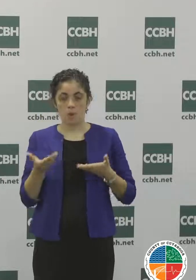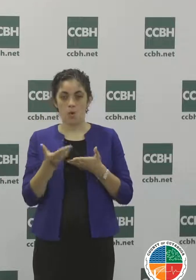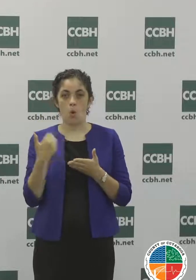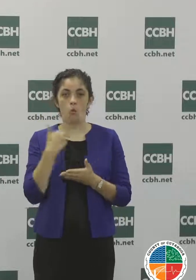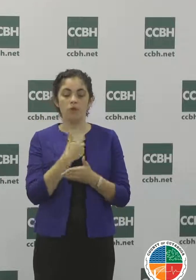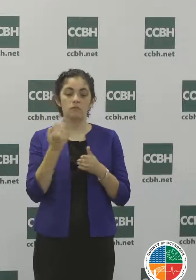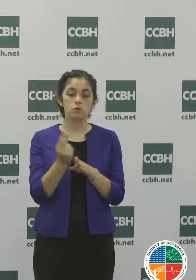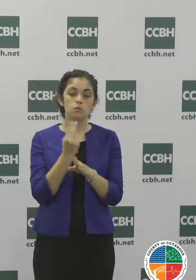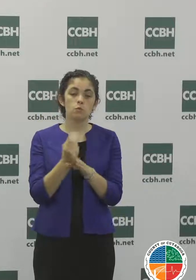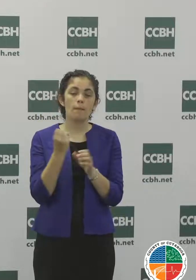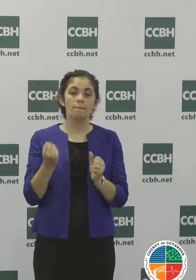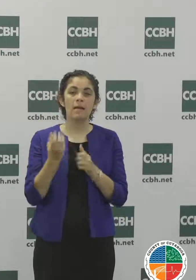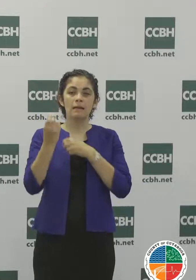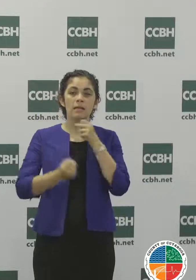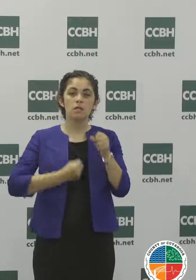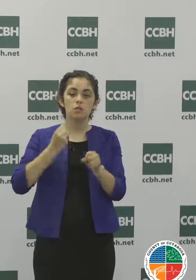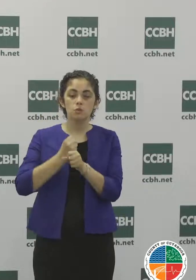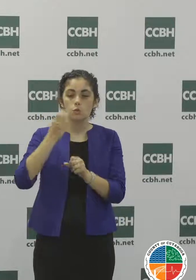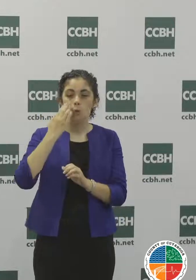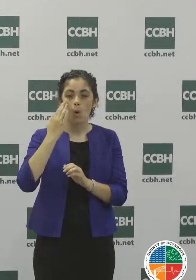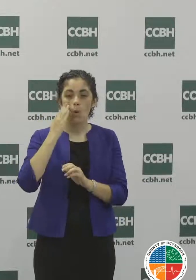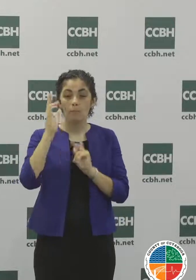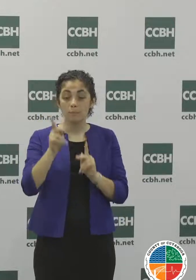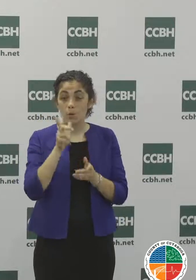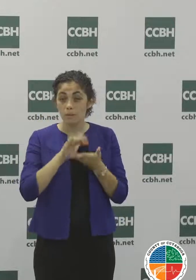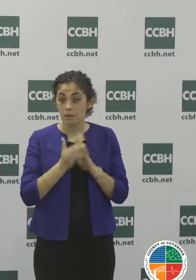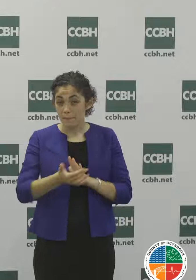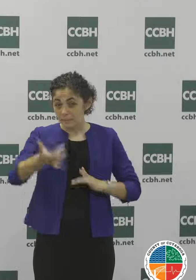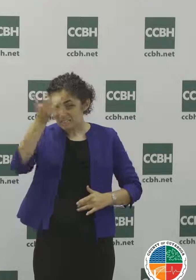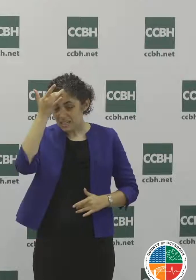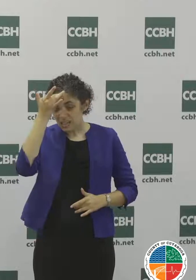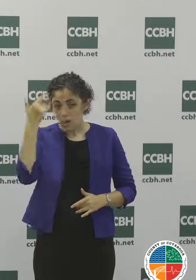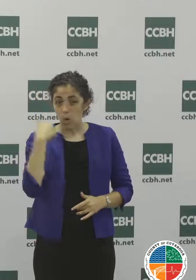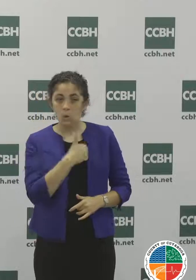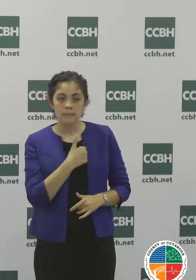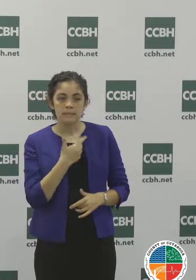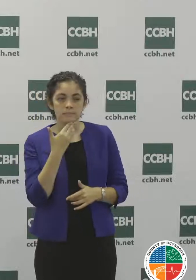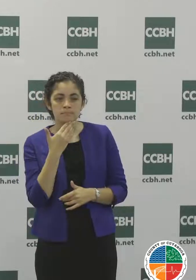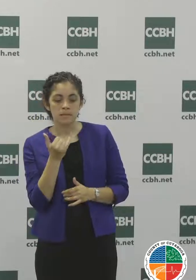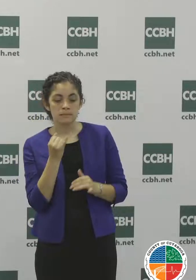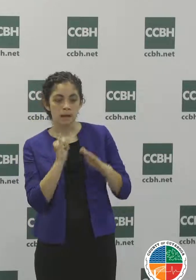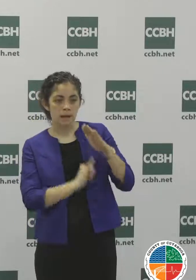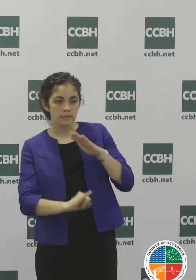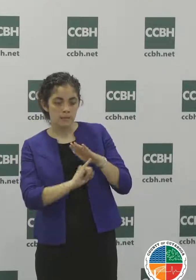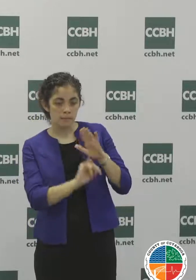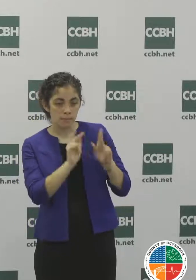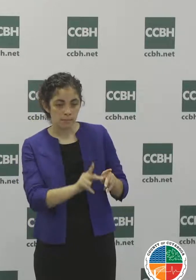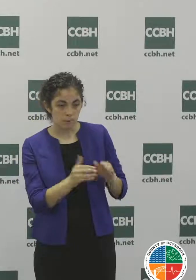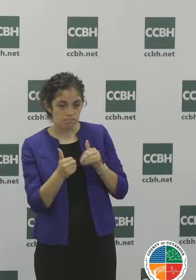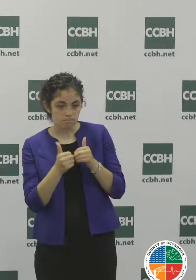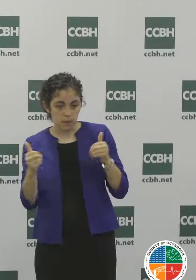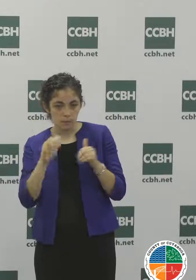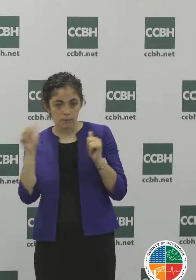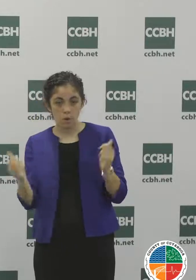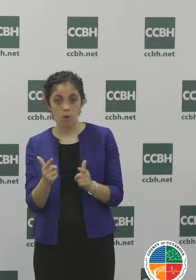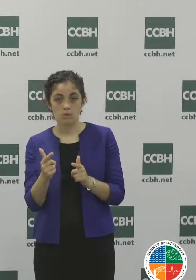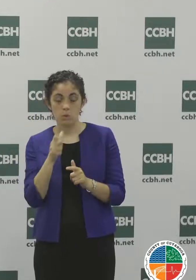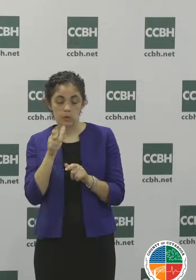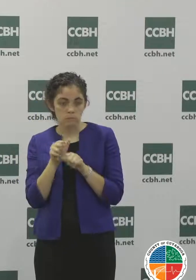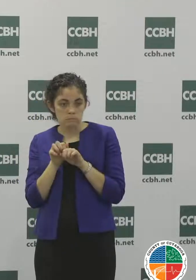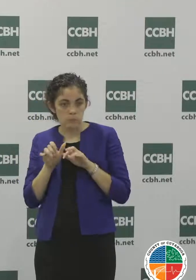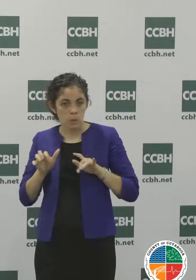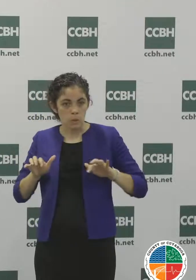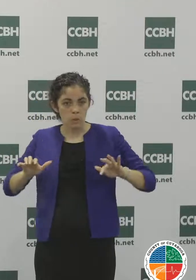it for centuries as a way to identify individuals who are ill so that we can do our best to isolate them from others and prevent the